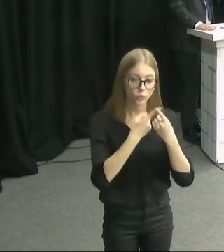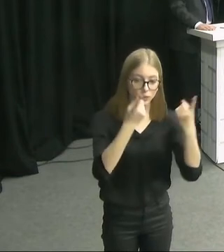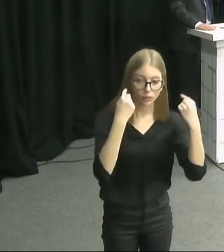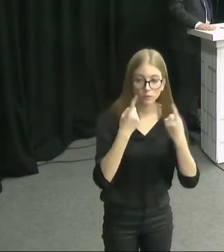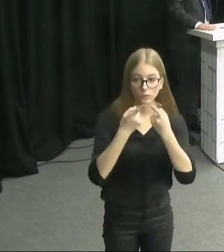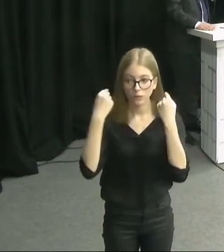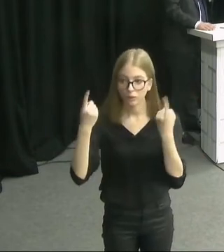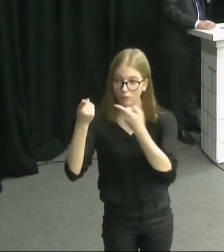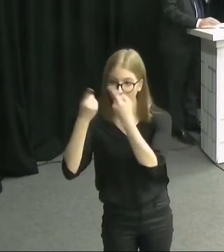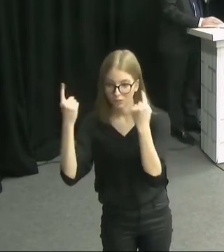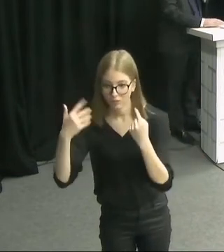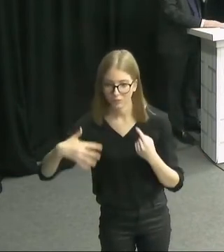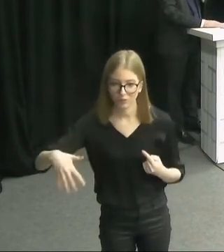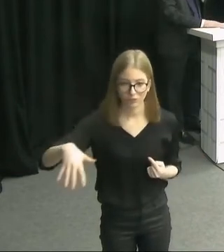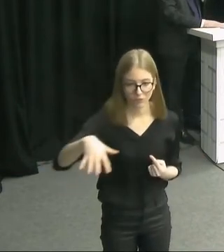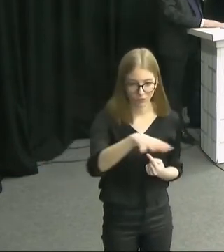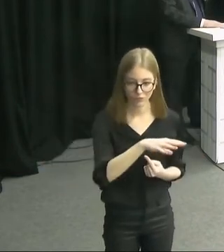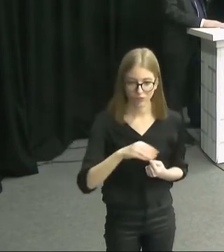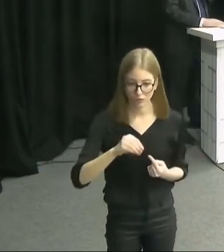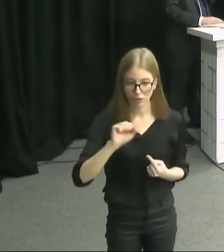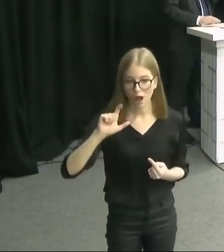the faculties are more important for the alumni.